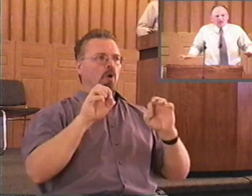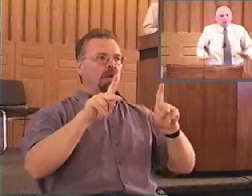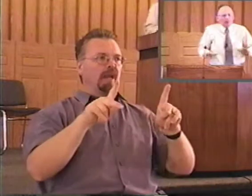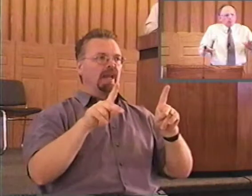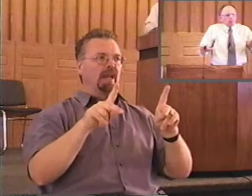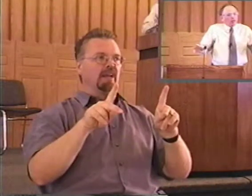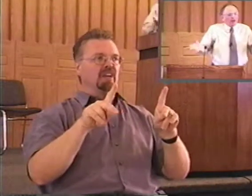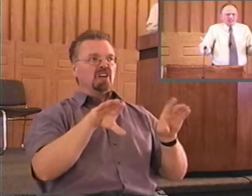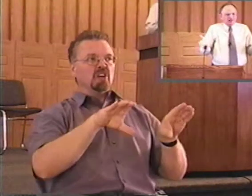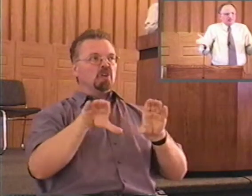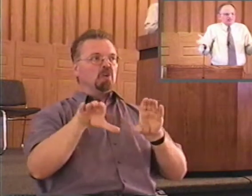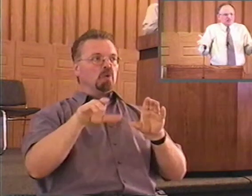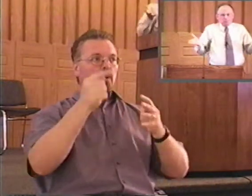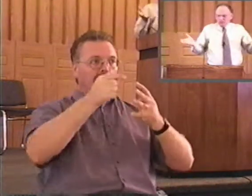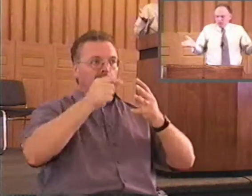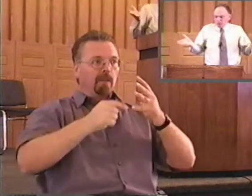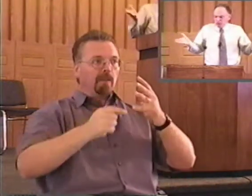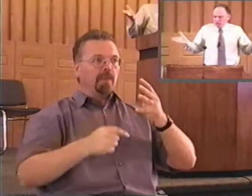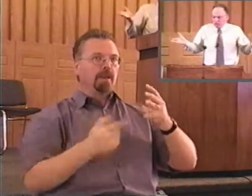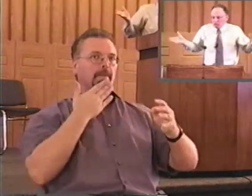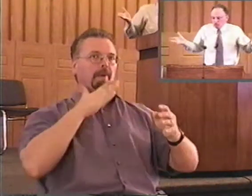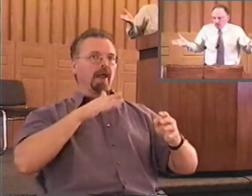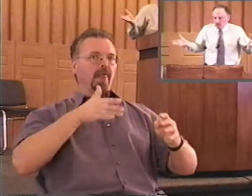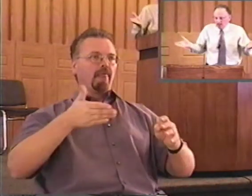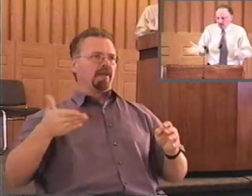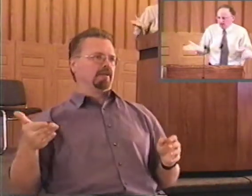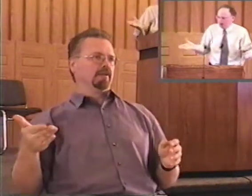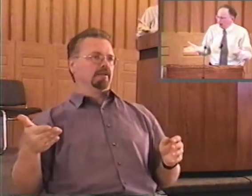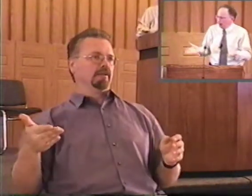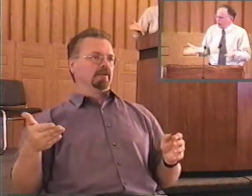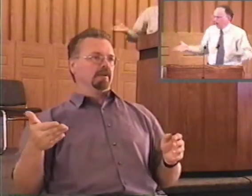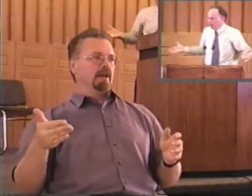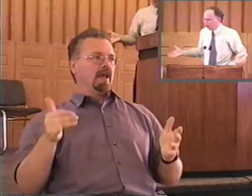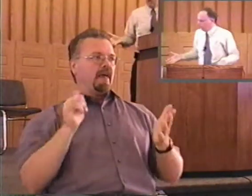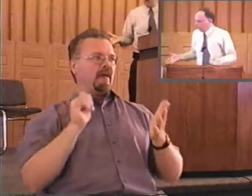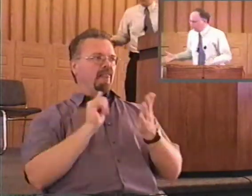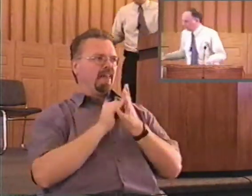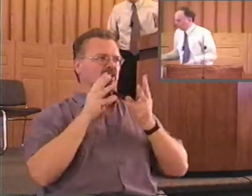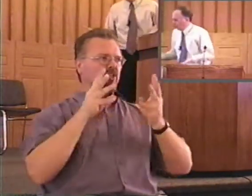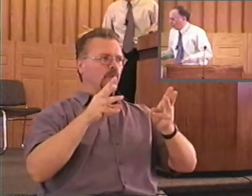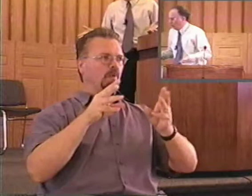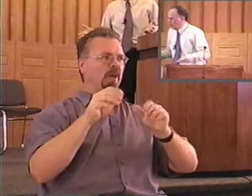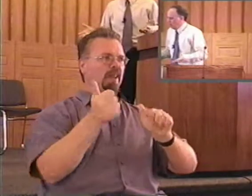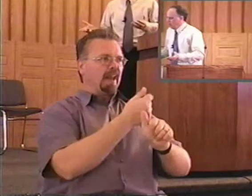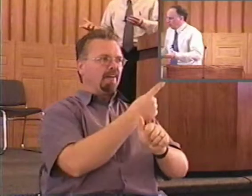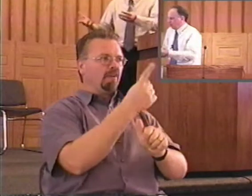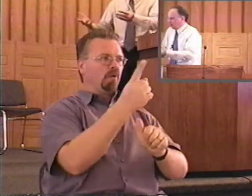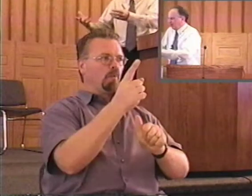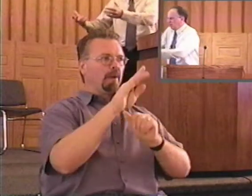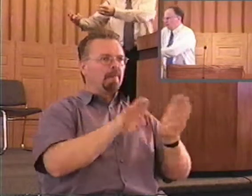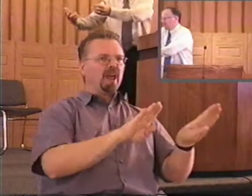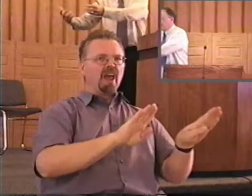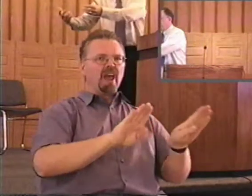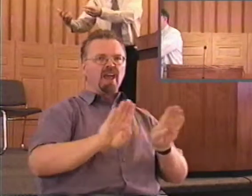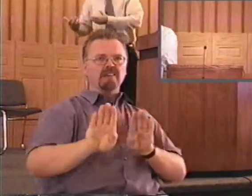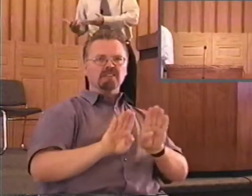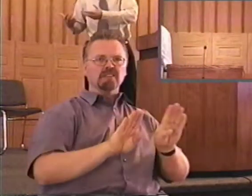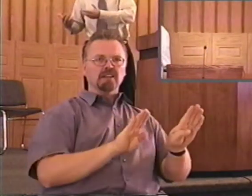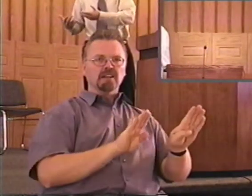almost accepted practice. It becomes the way that everybody operates. And so you